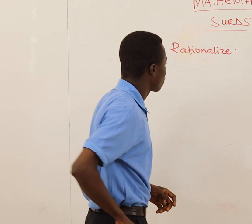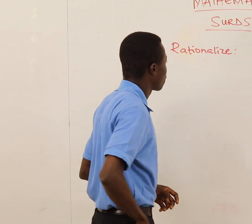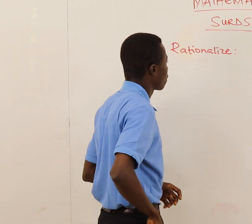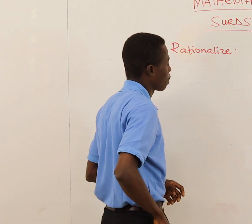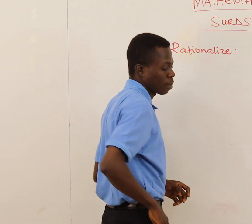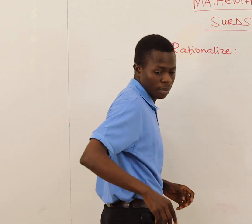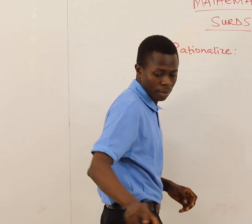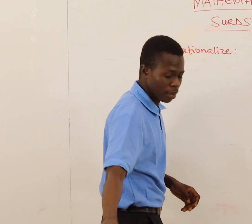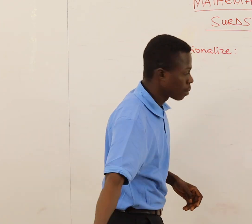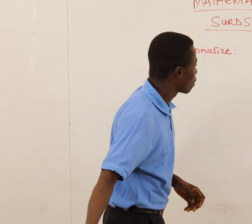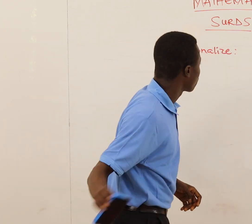see.